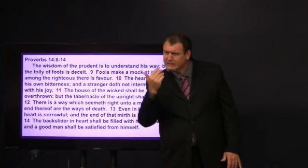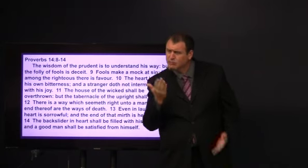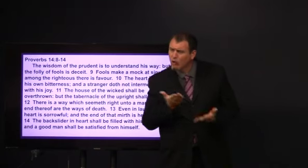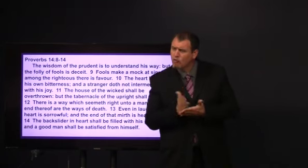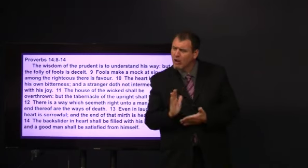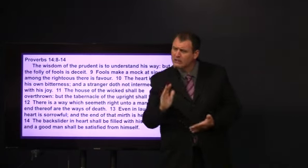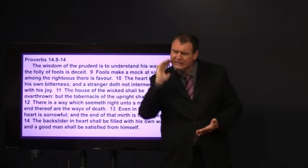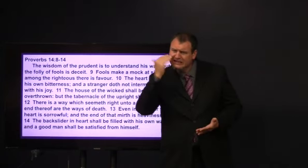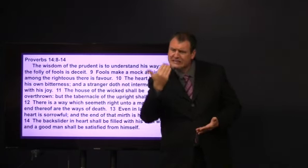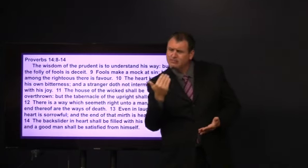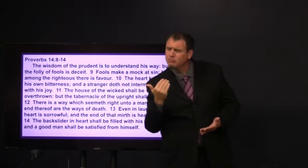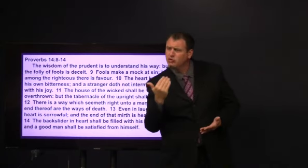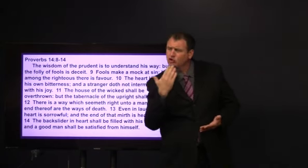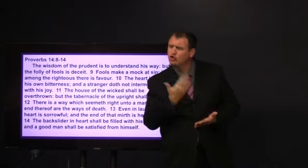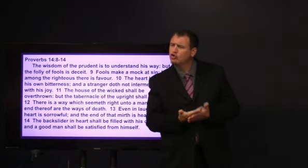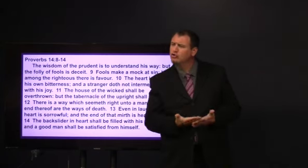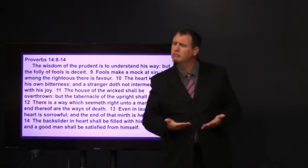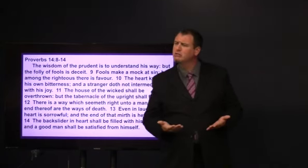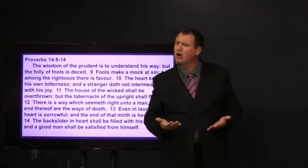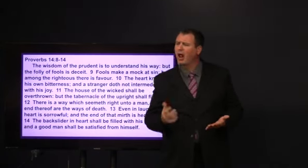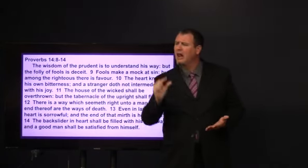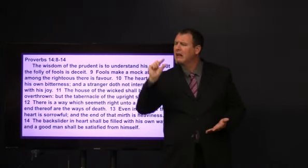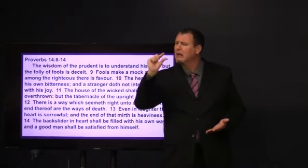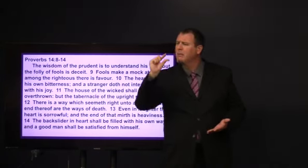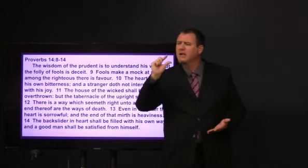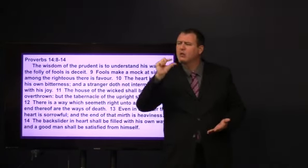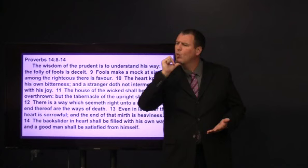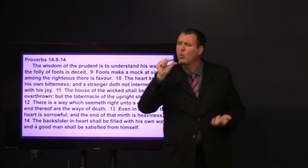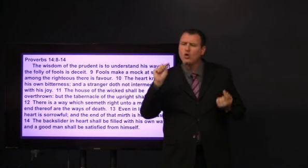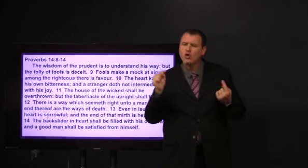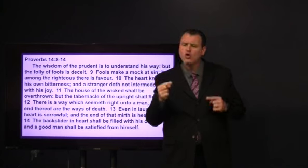It seemed okay. It seemed all right.